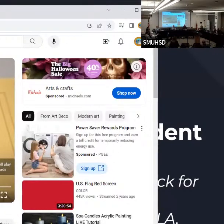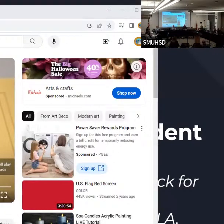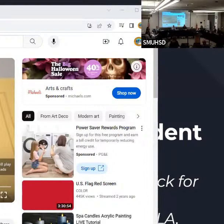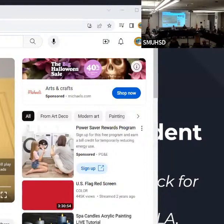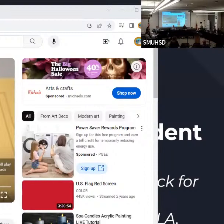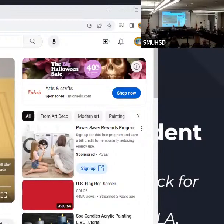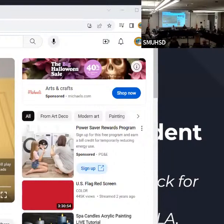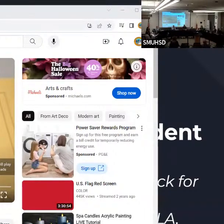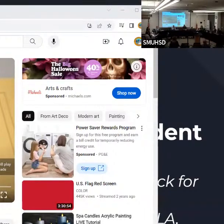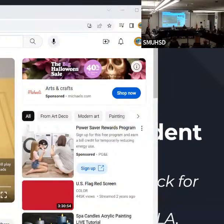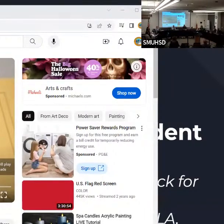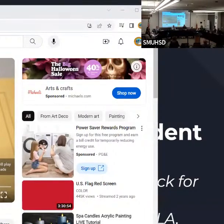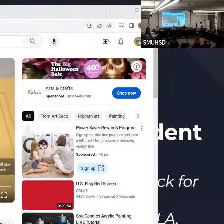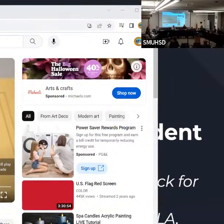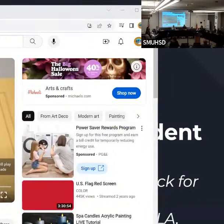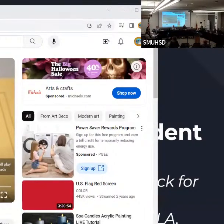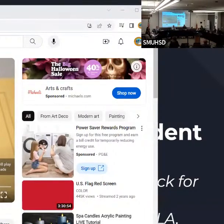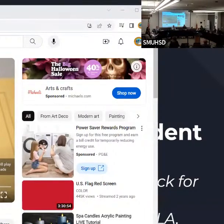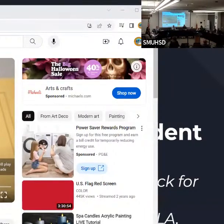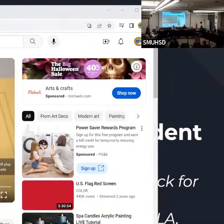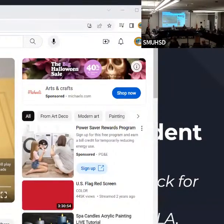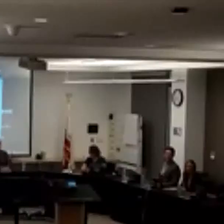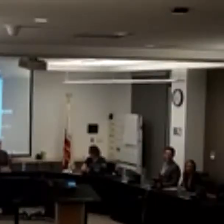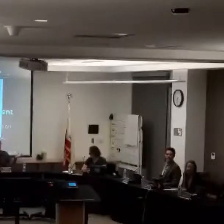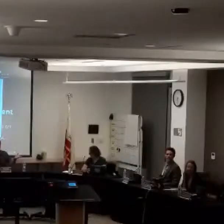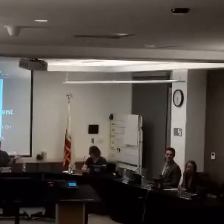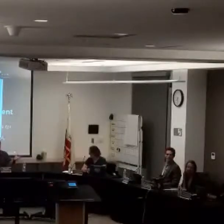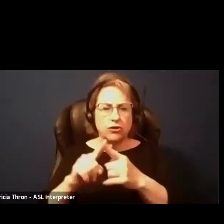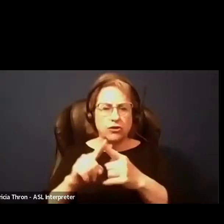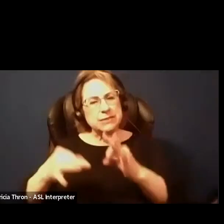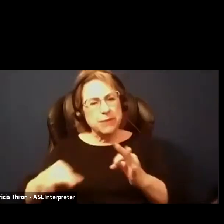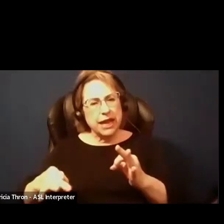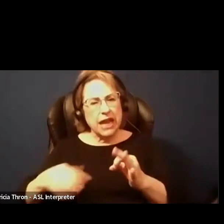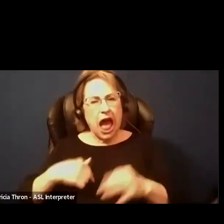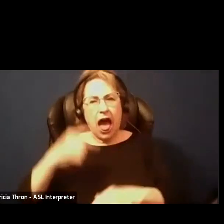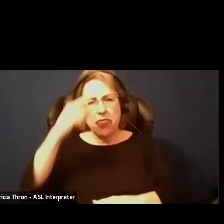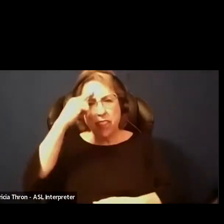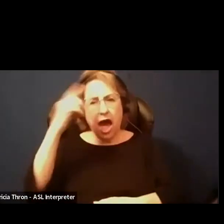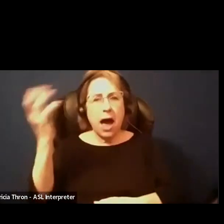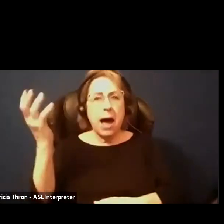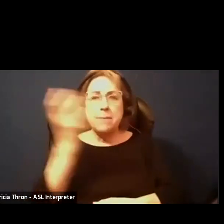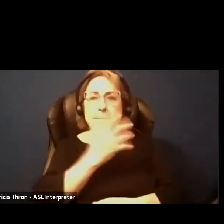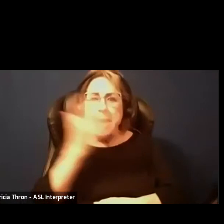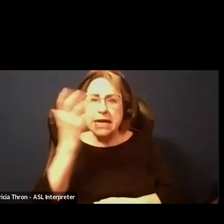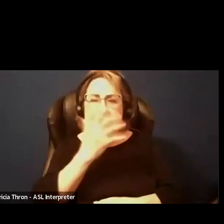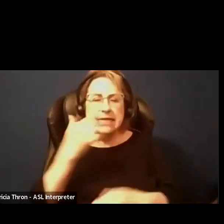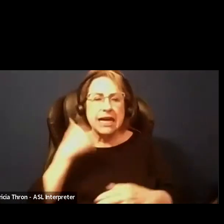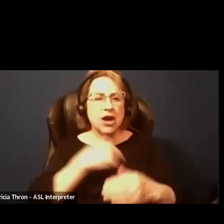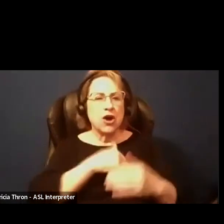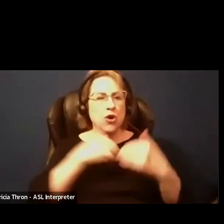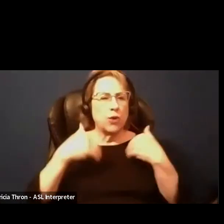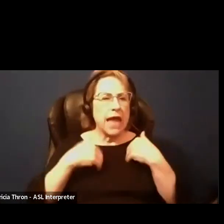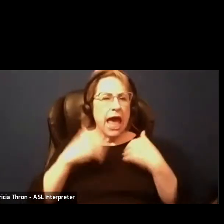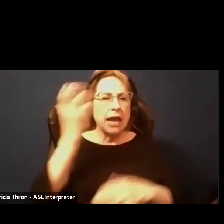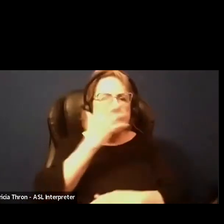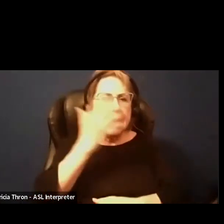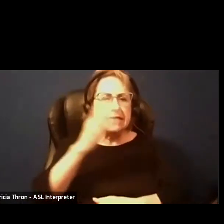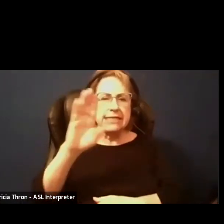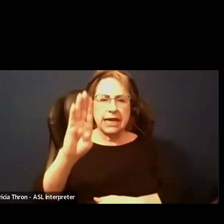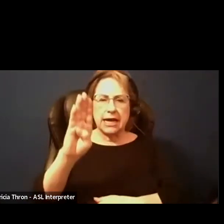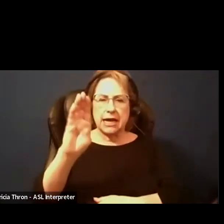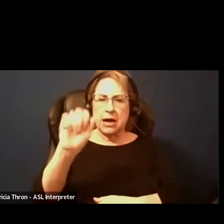it. But could you tell us a little bit about it? Because I thought it was amazing. We had some amazing baristas at our breakfast